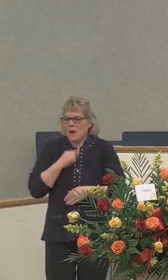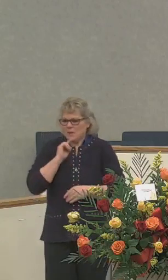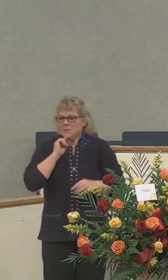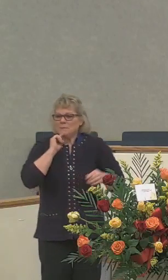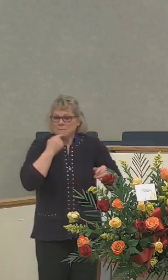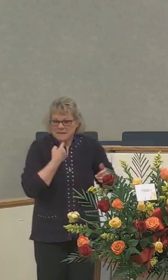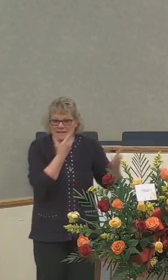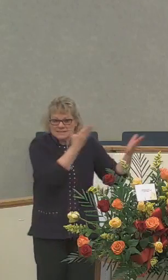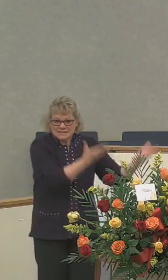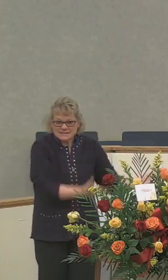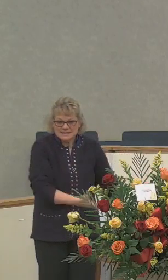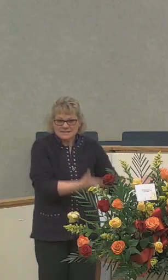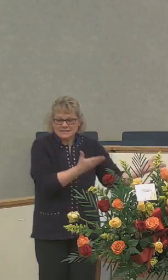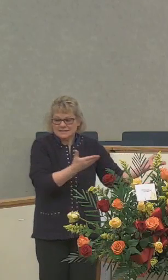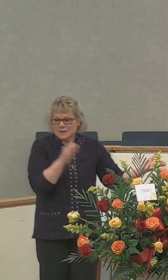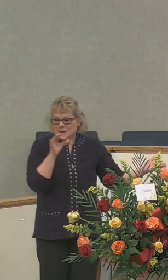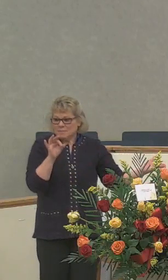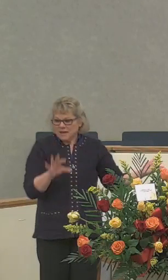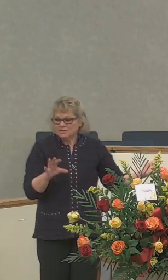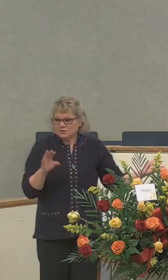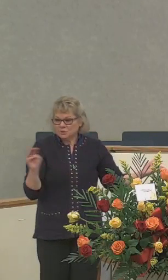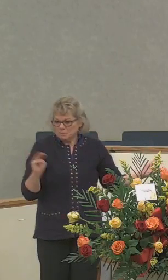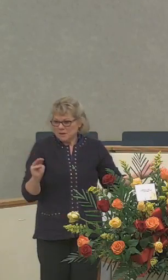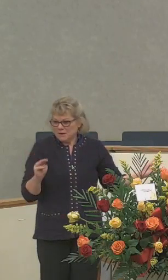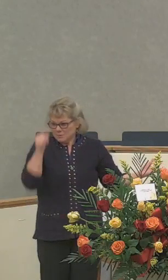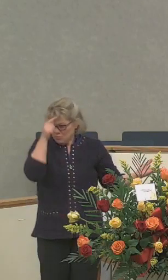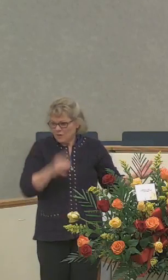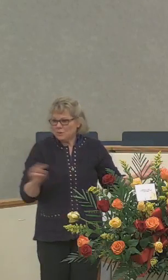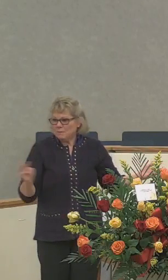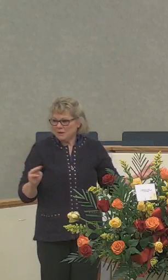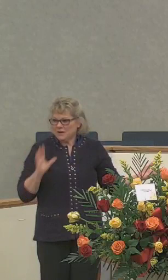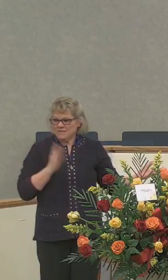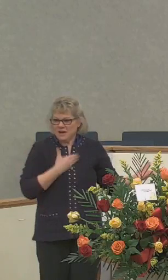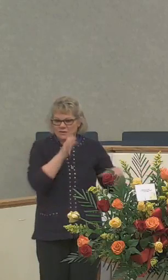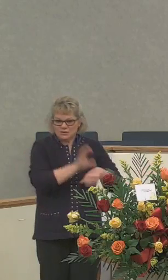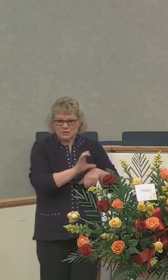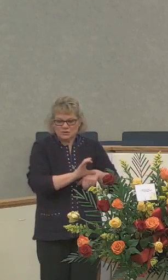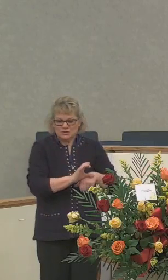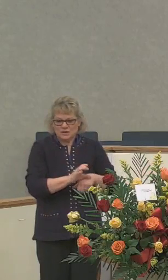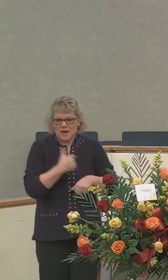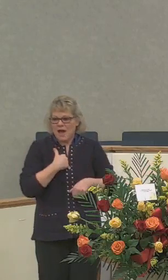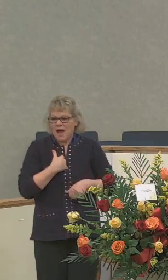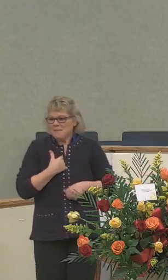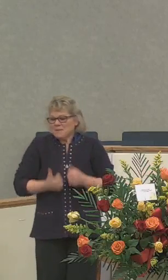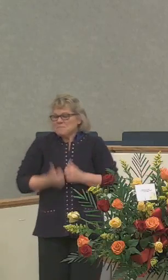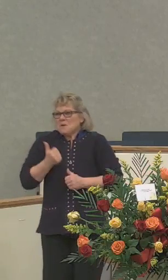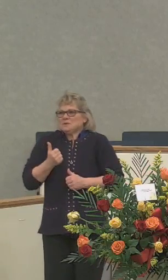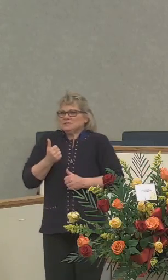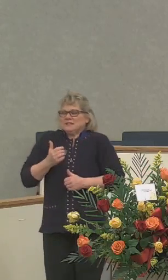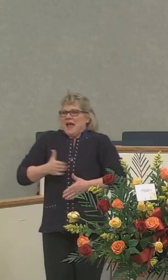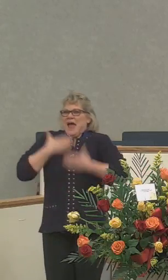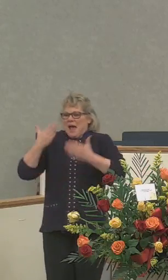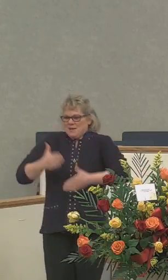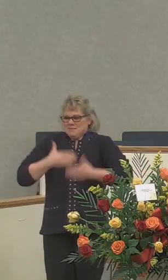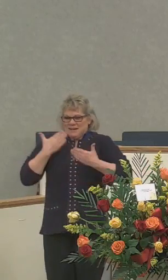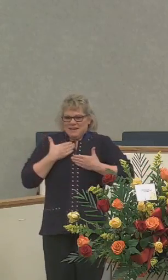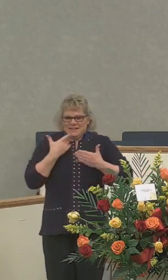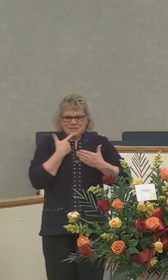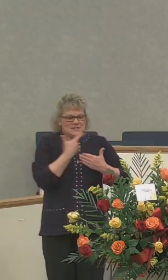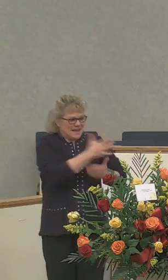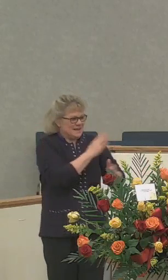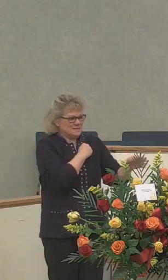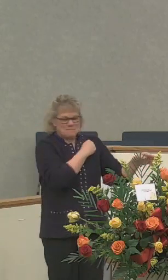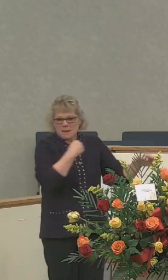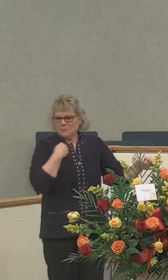miss having Brother Marion as a member of our church, I could not be any more happy than to commend his